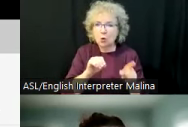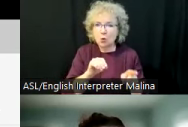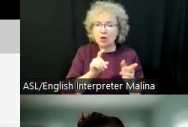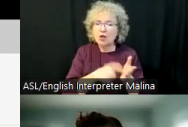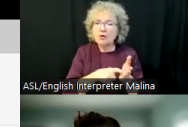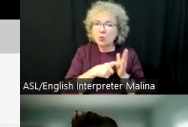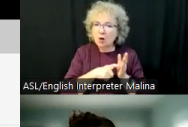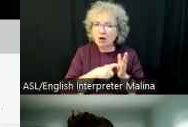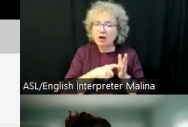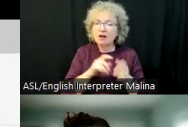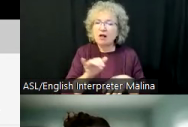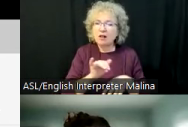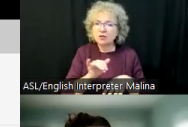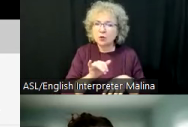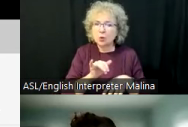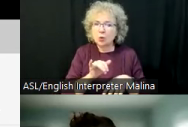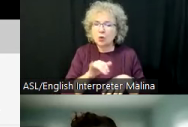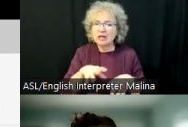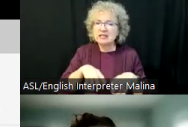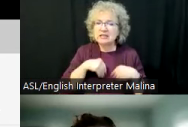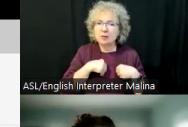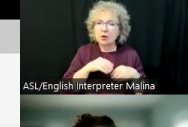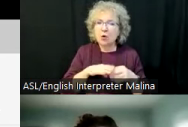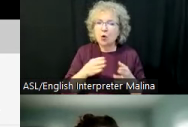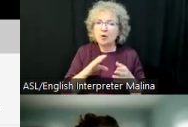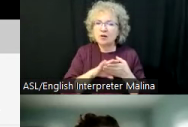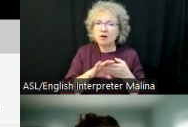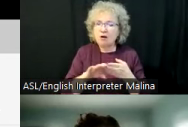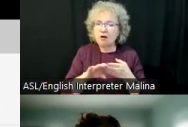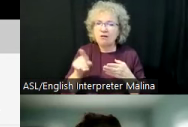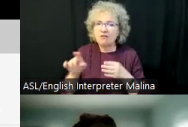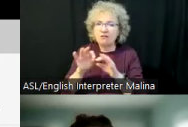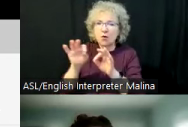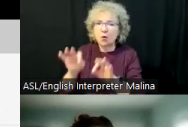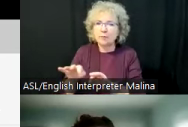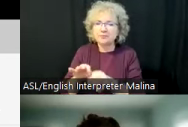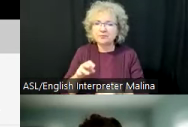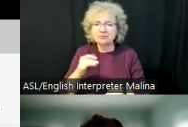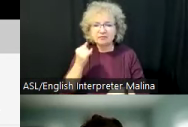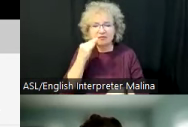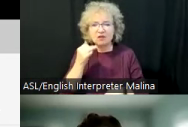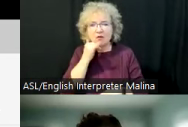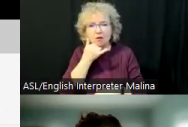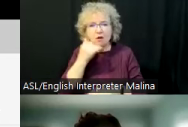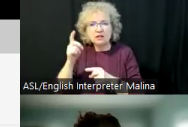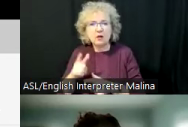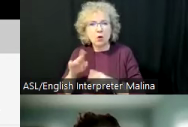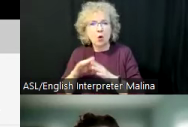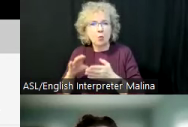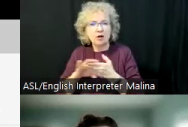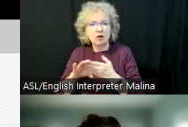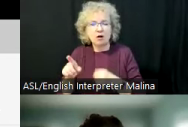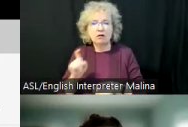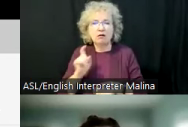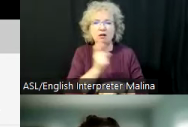to also take the open card template. So if you download the open card template and submit it to a